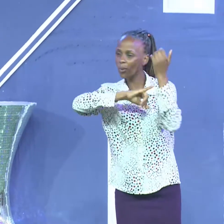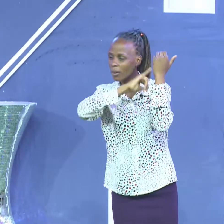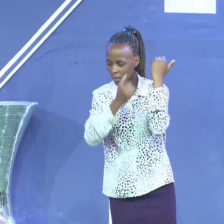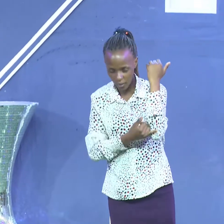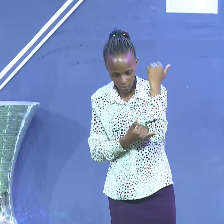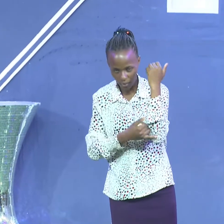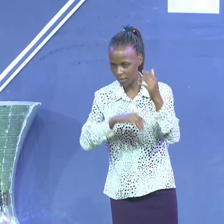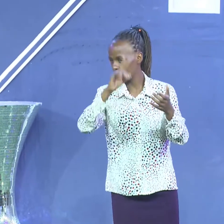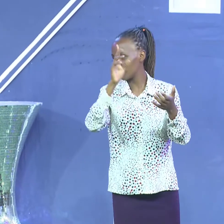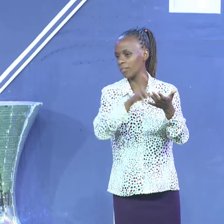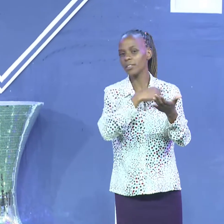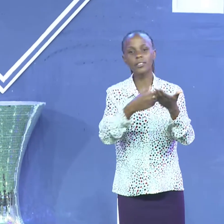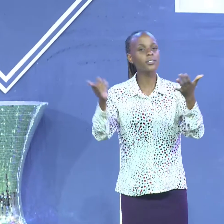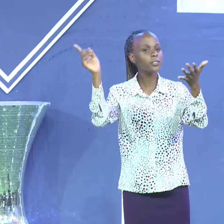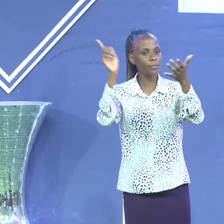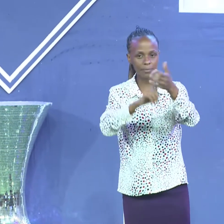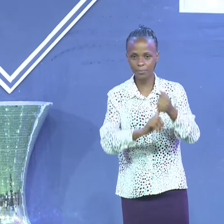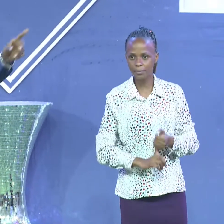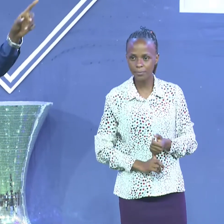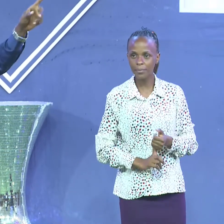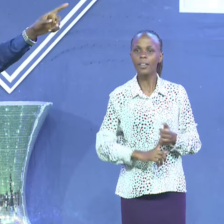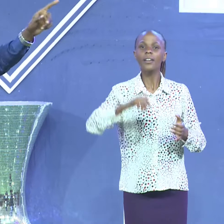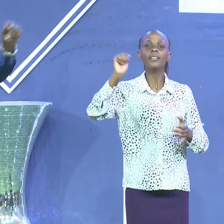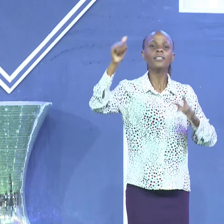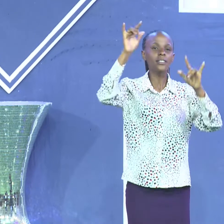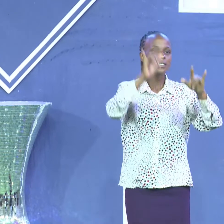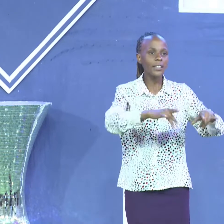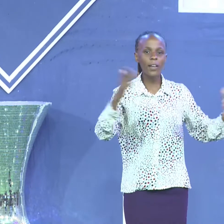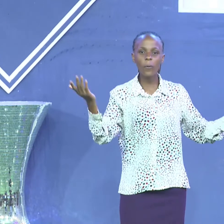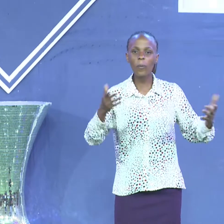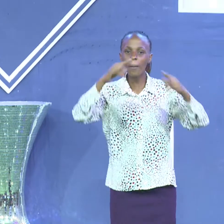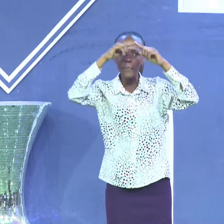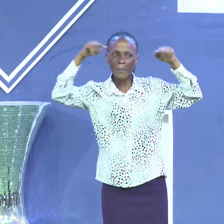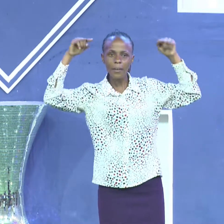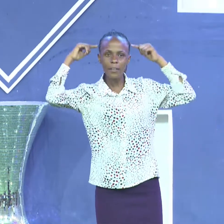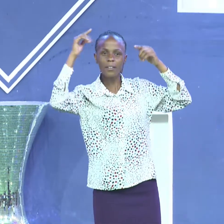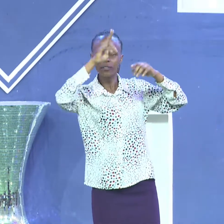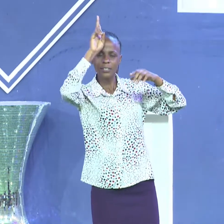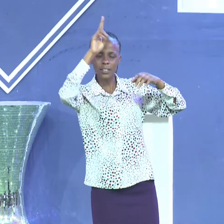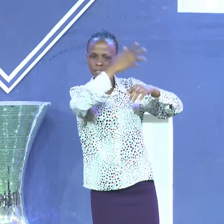jobs. And I first failed to get work. I used to stay in Chikoni.